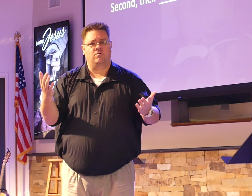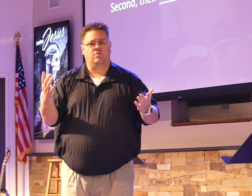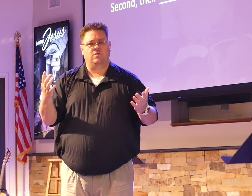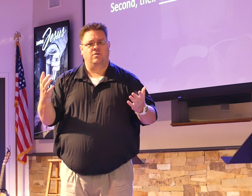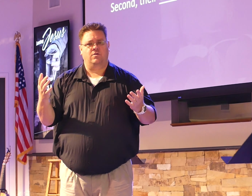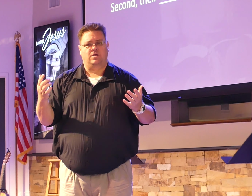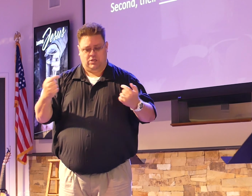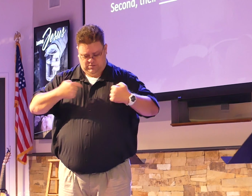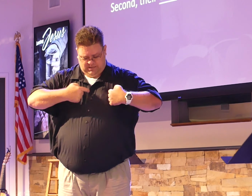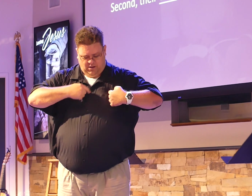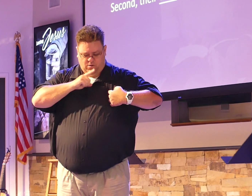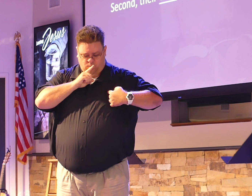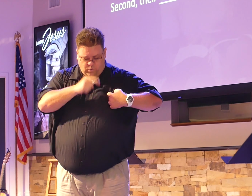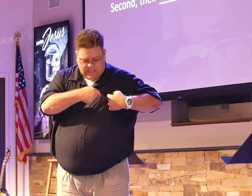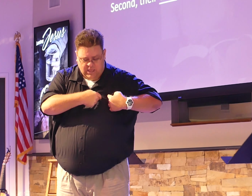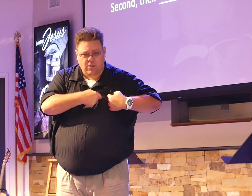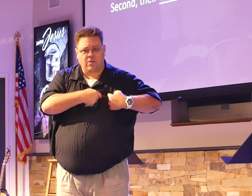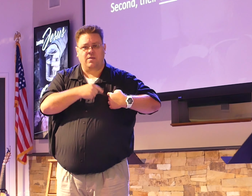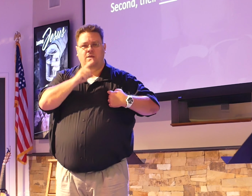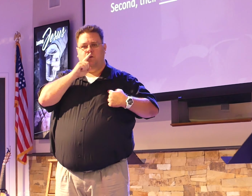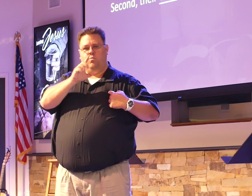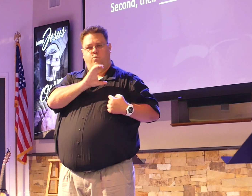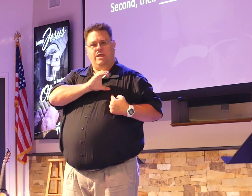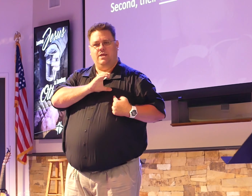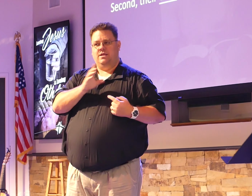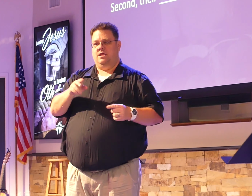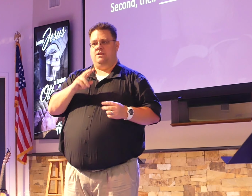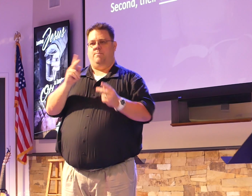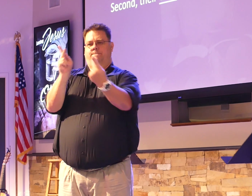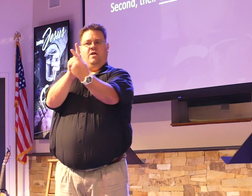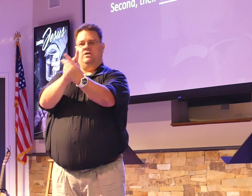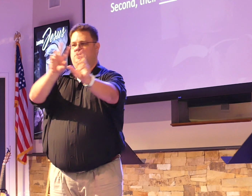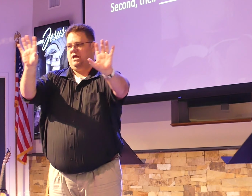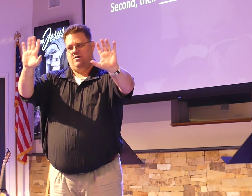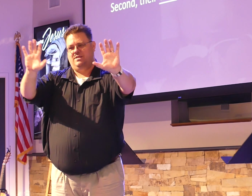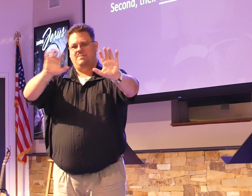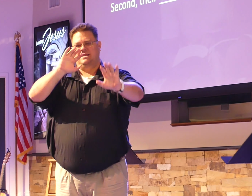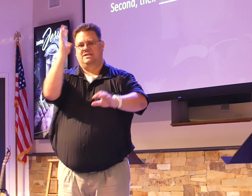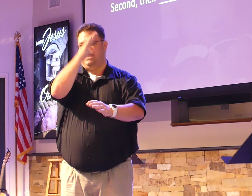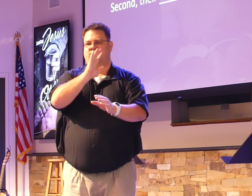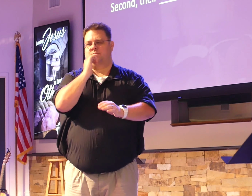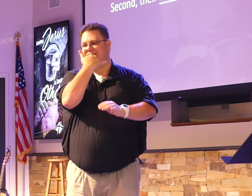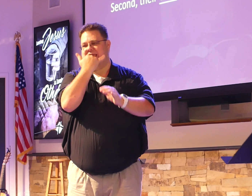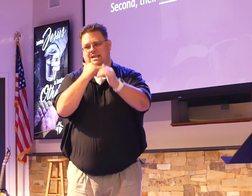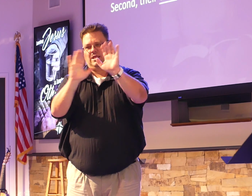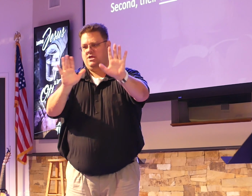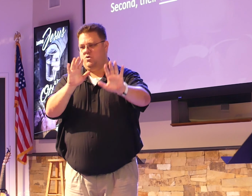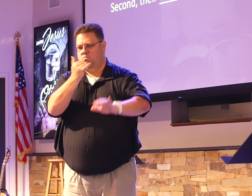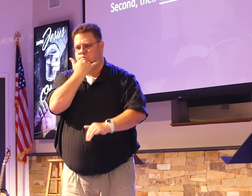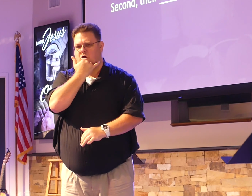and being perfect. You see, being perfect means you never mess up. Guess what? That's not going to happen.